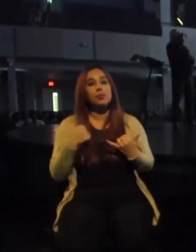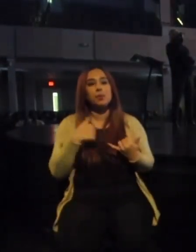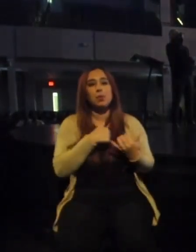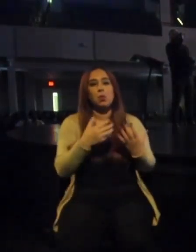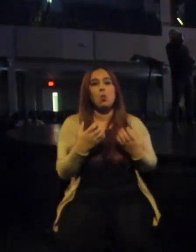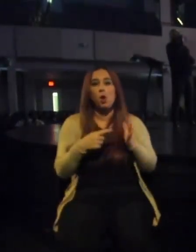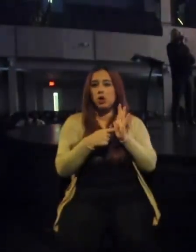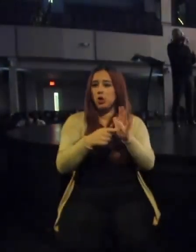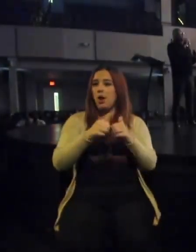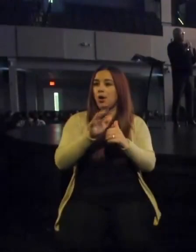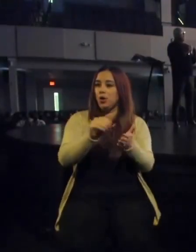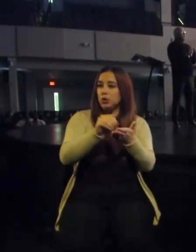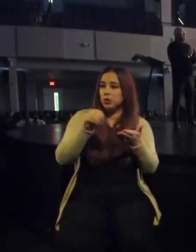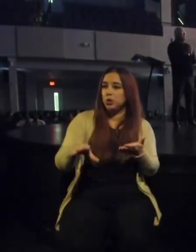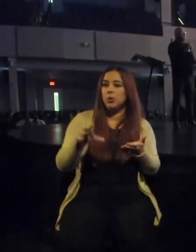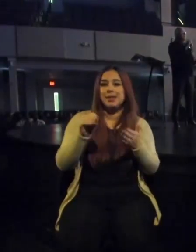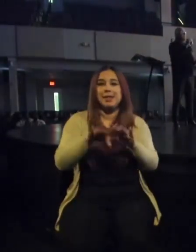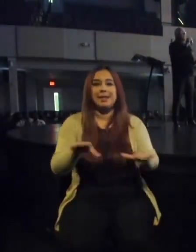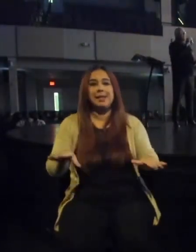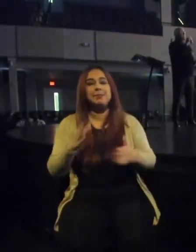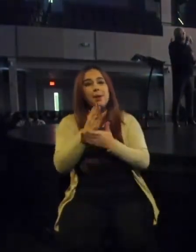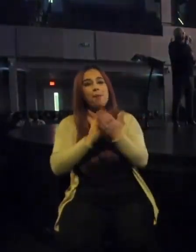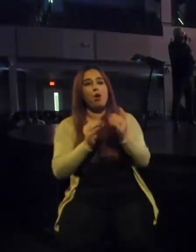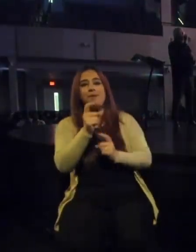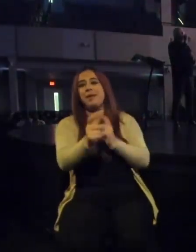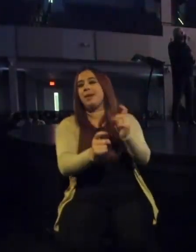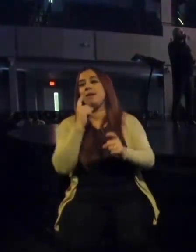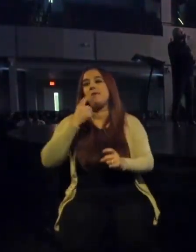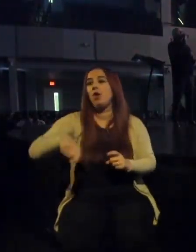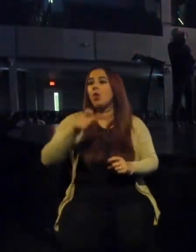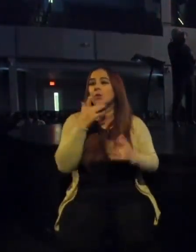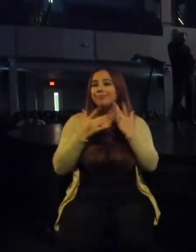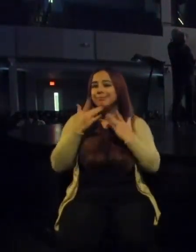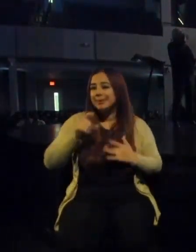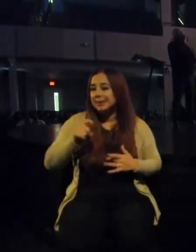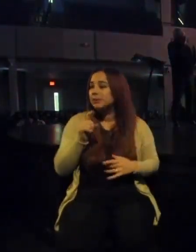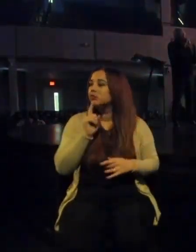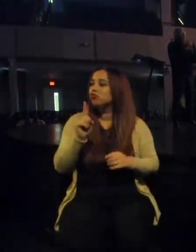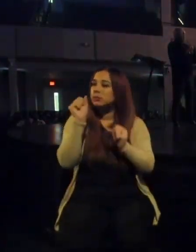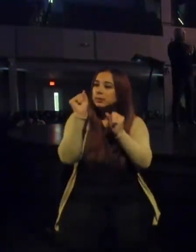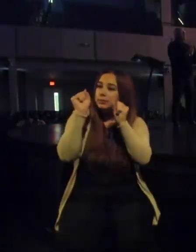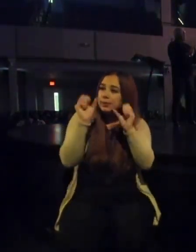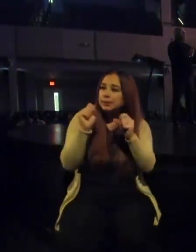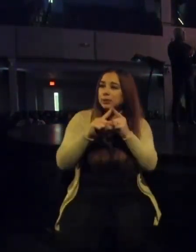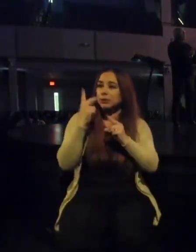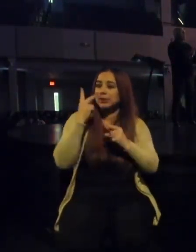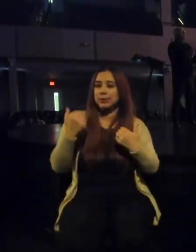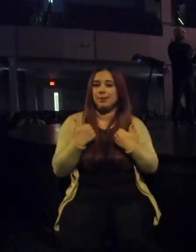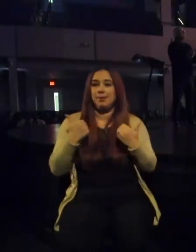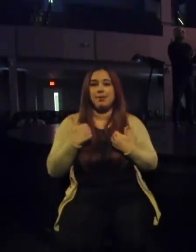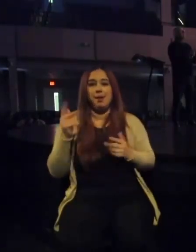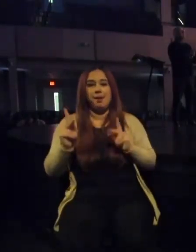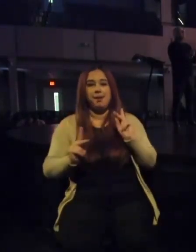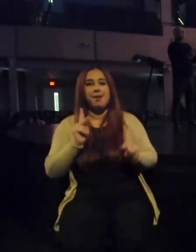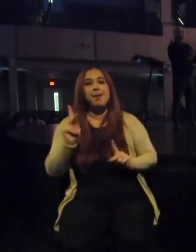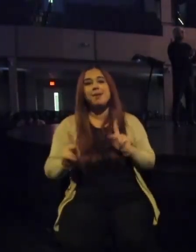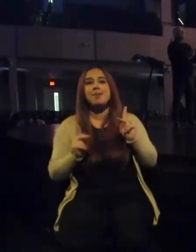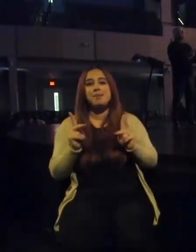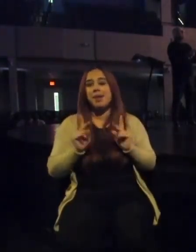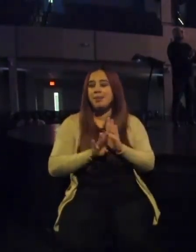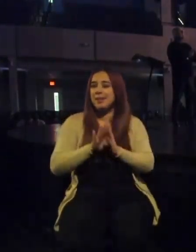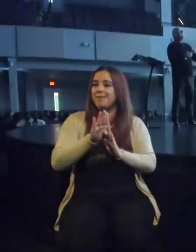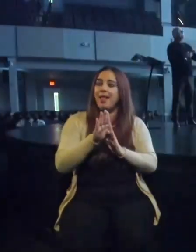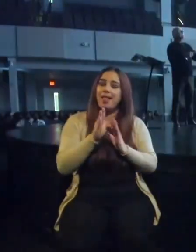your students and kids have been a part of giving to those in need. It's so amazing to watch young people develop a generous heart